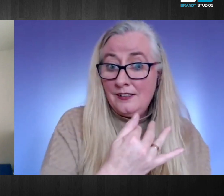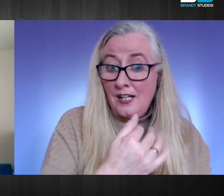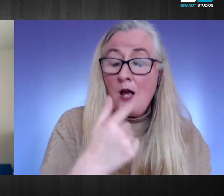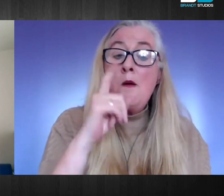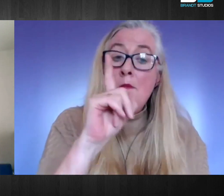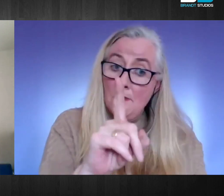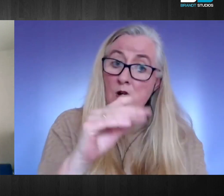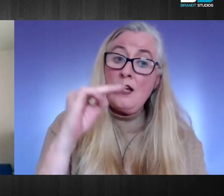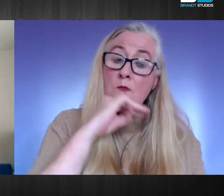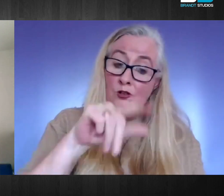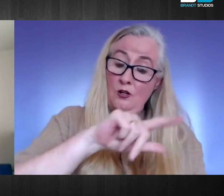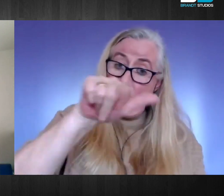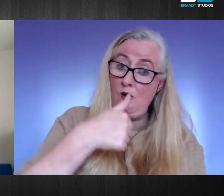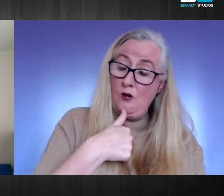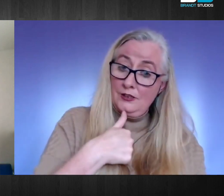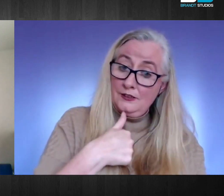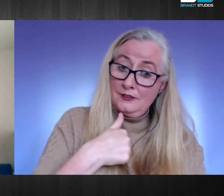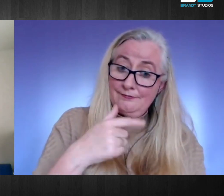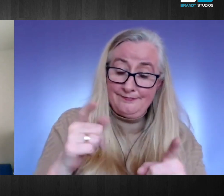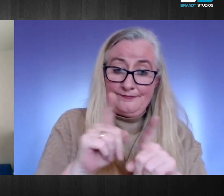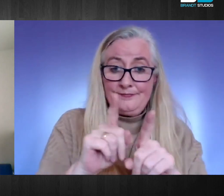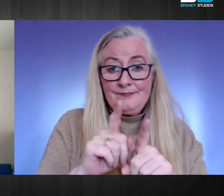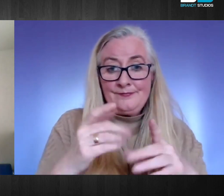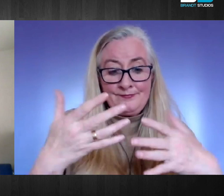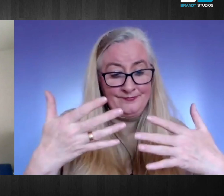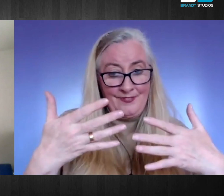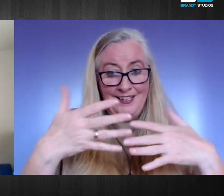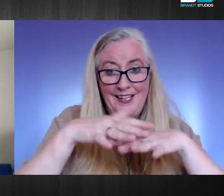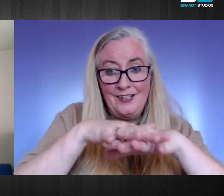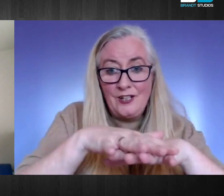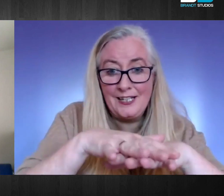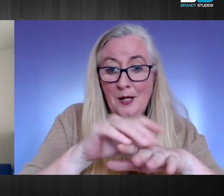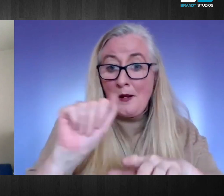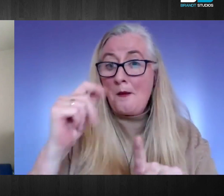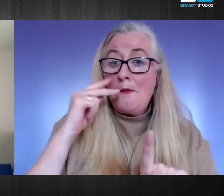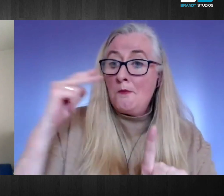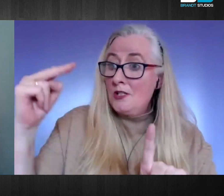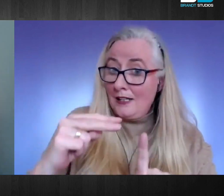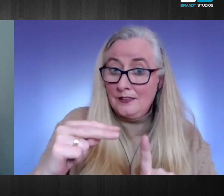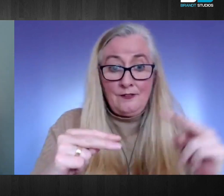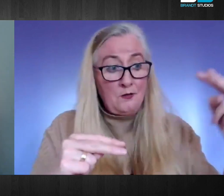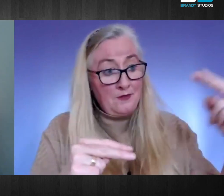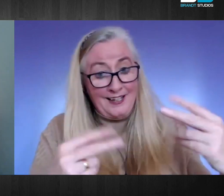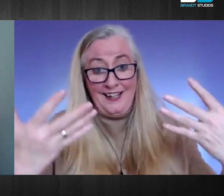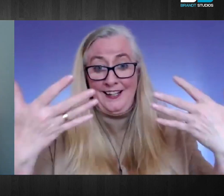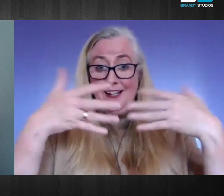integrate those perspectives into our decision making.